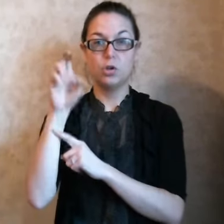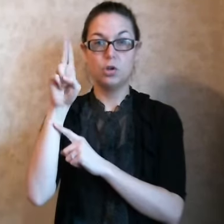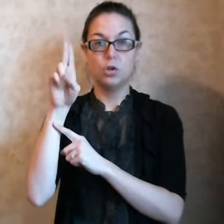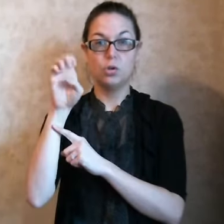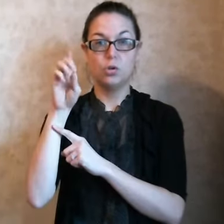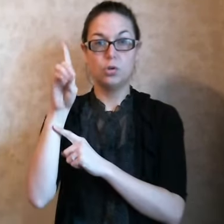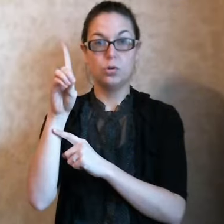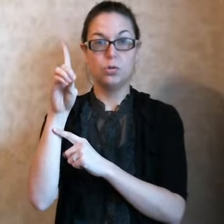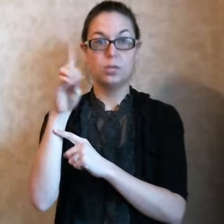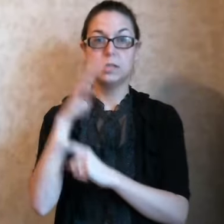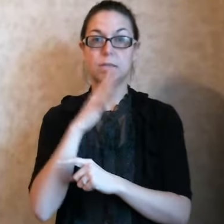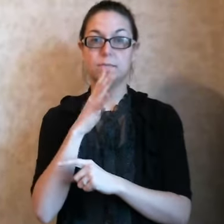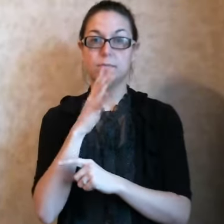basis.